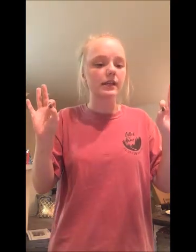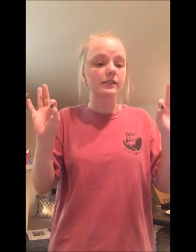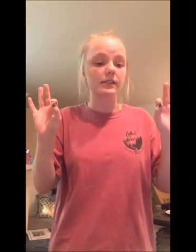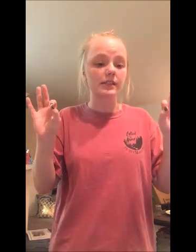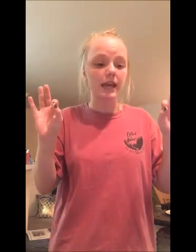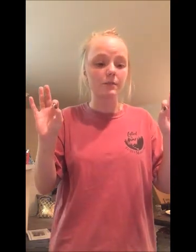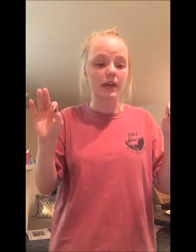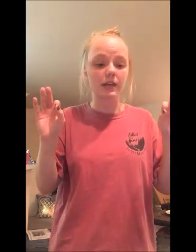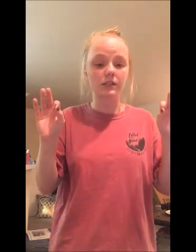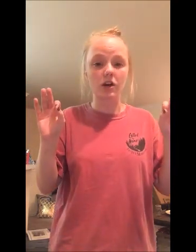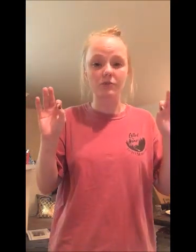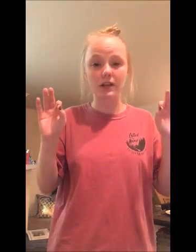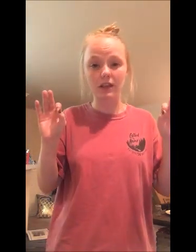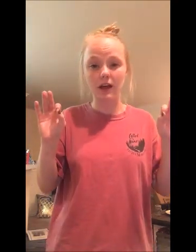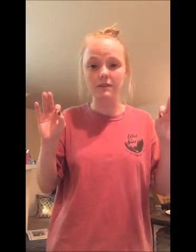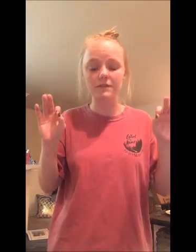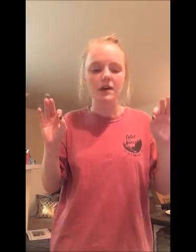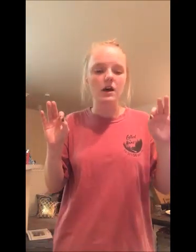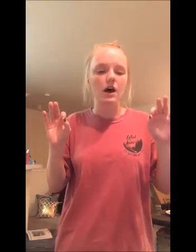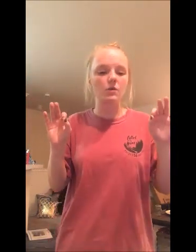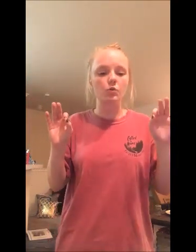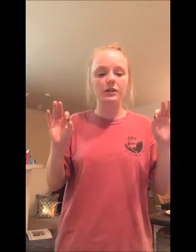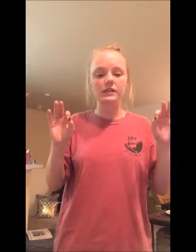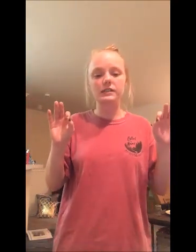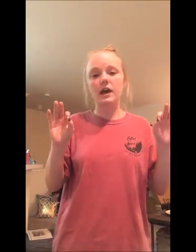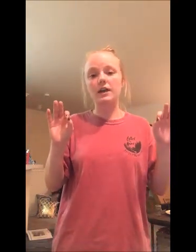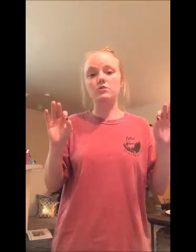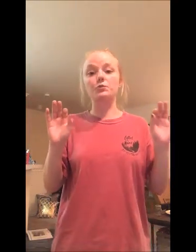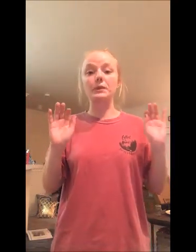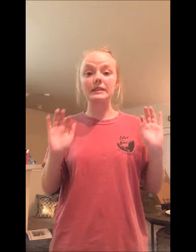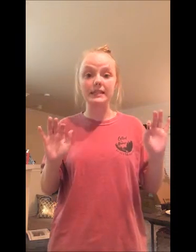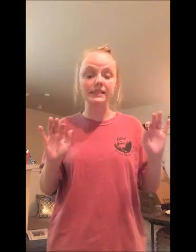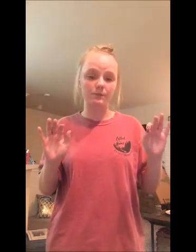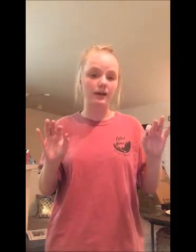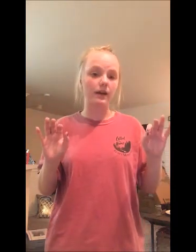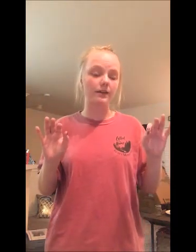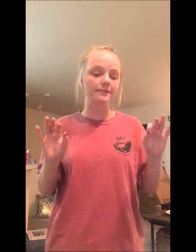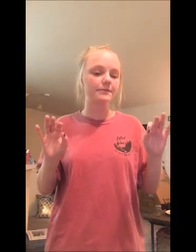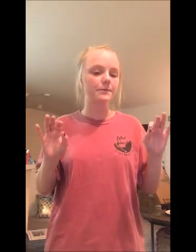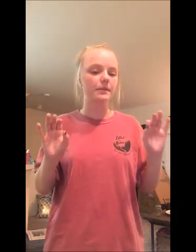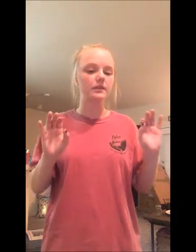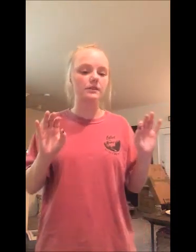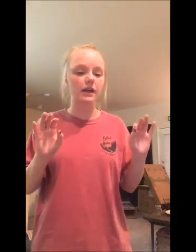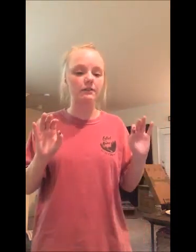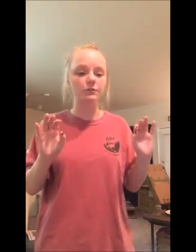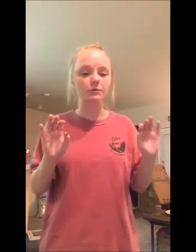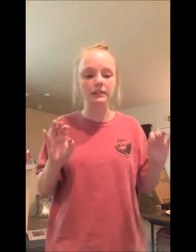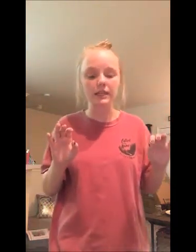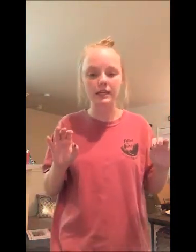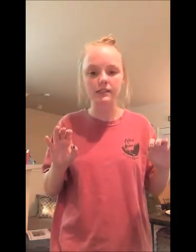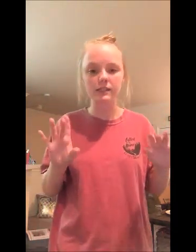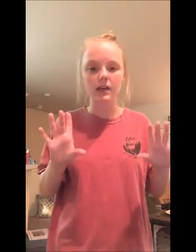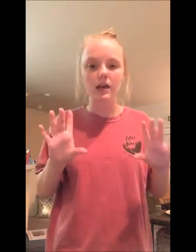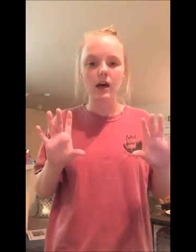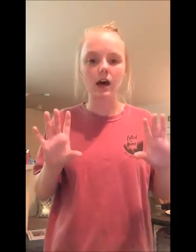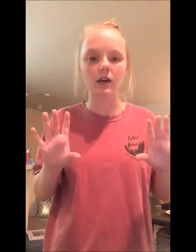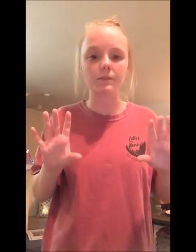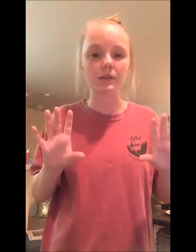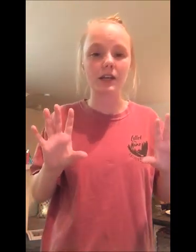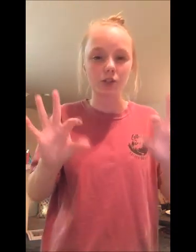says to take my hands off my life, we're going to sign release my life. Now the sign for release, so